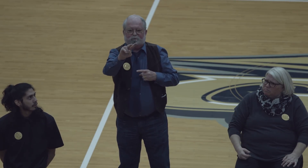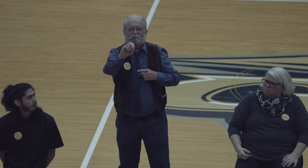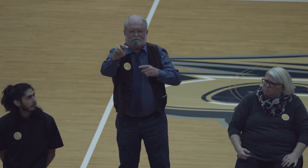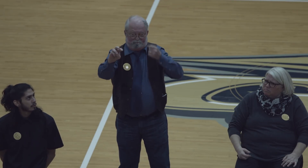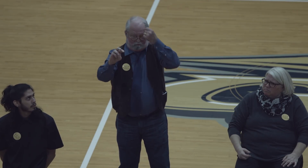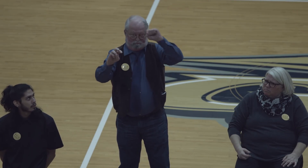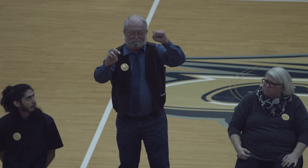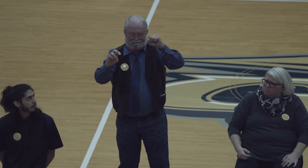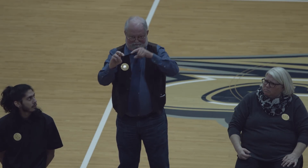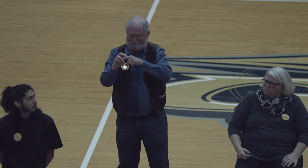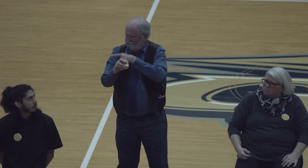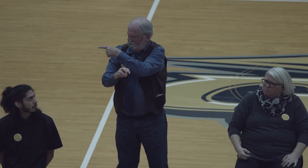2006 protest.